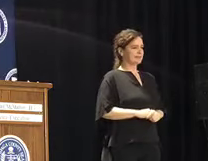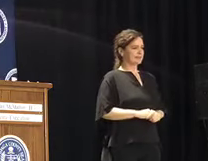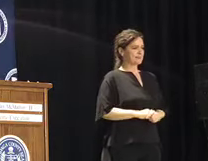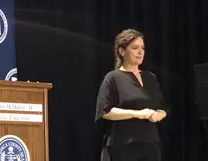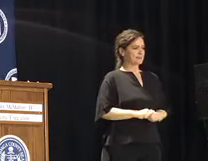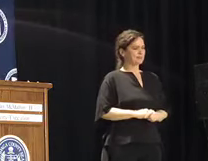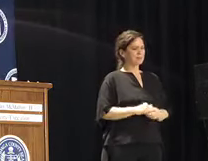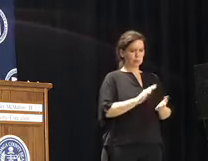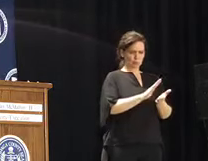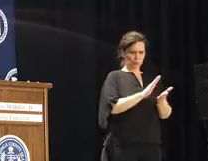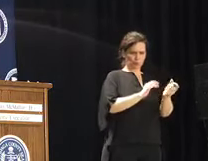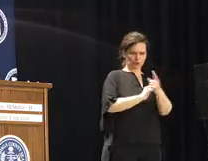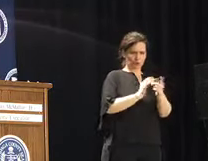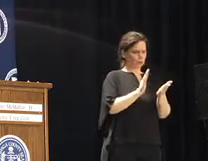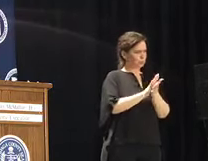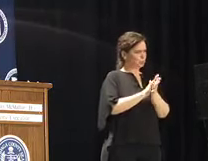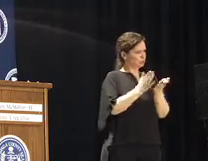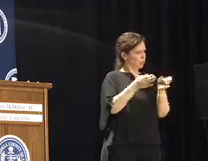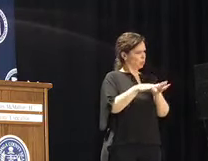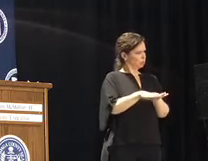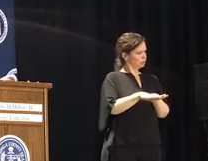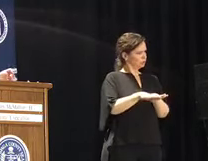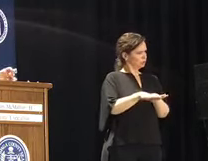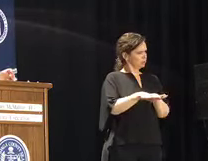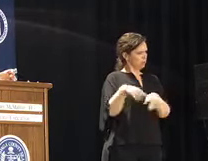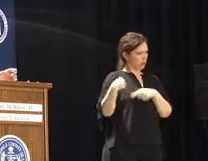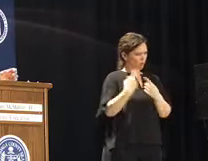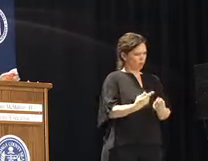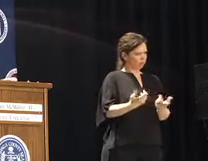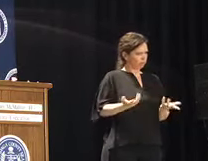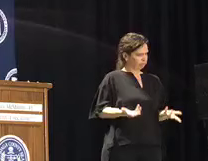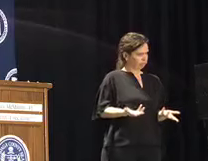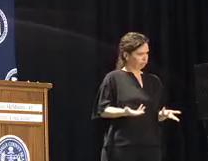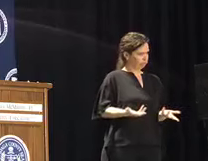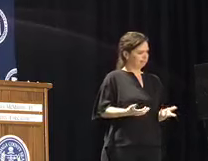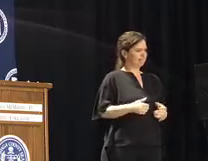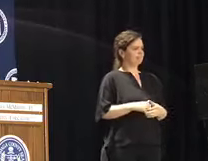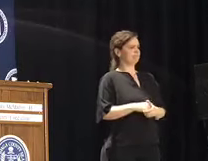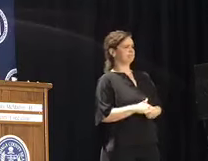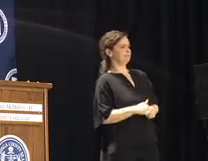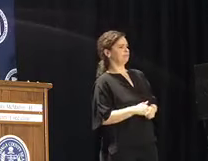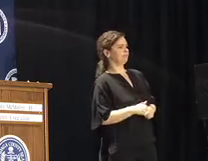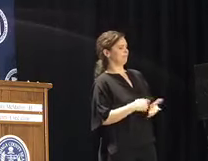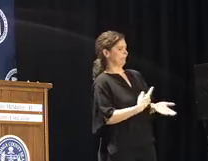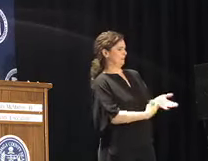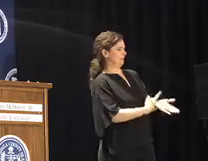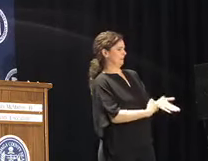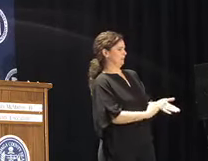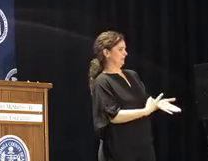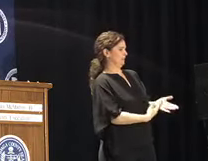closure's extending? Yeah, I think what we'll see, and again, we're talking to superintendents quite